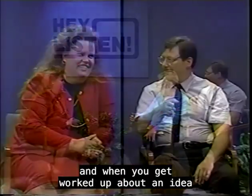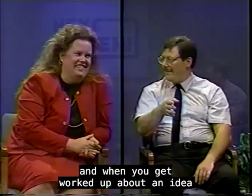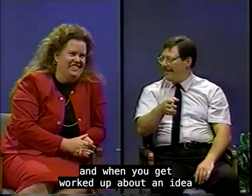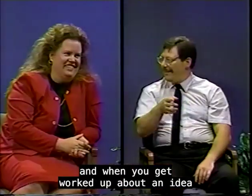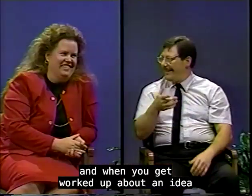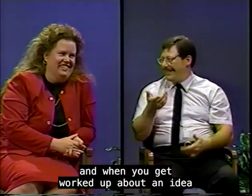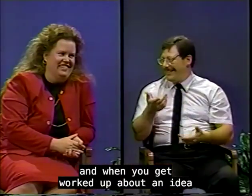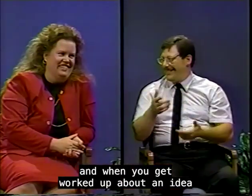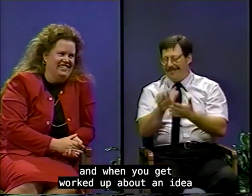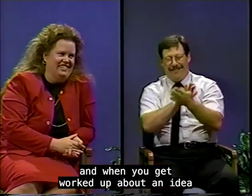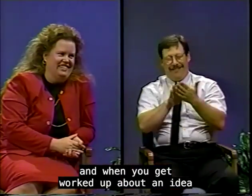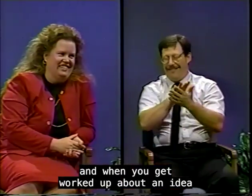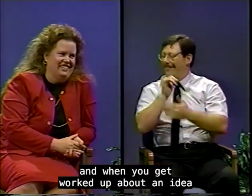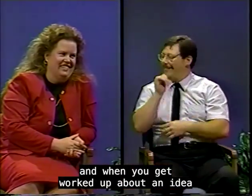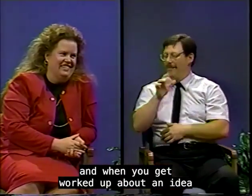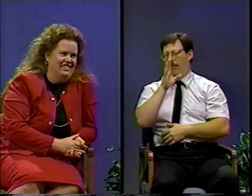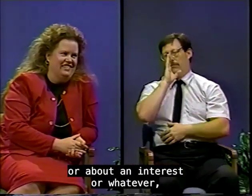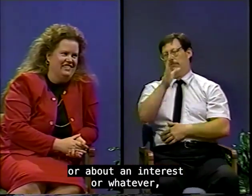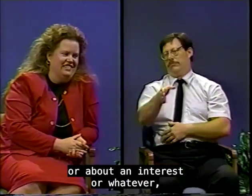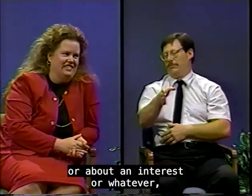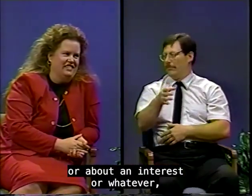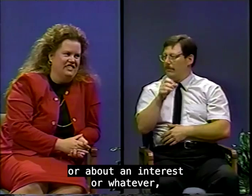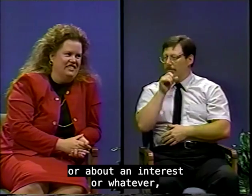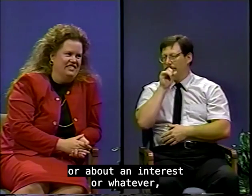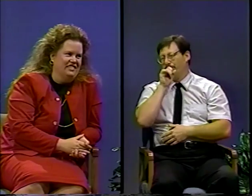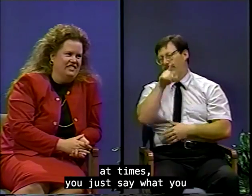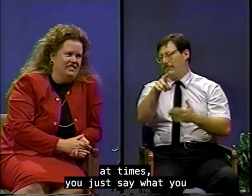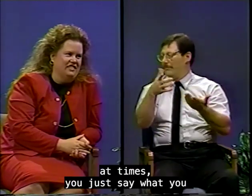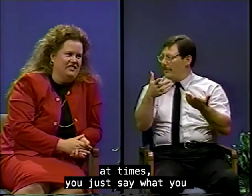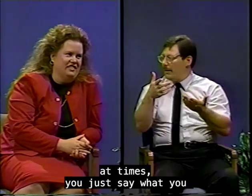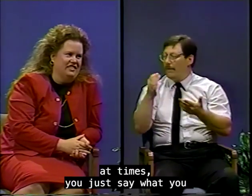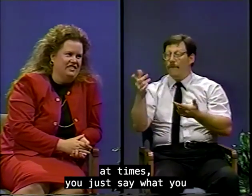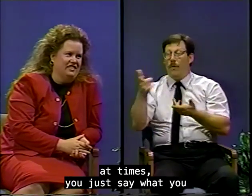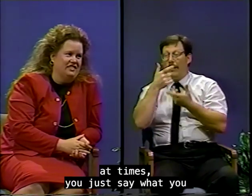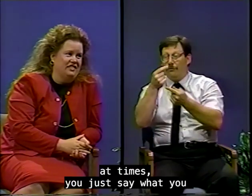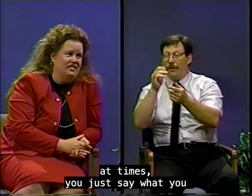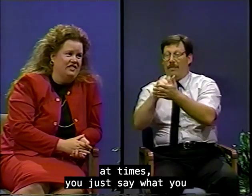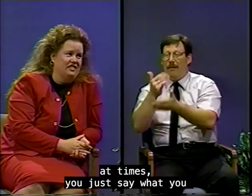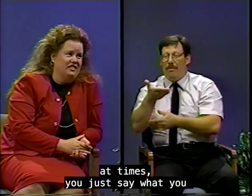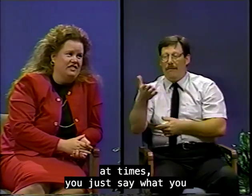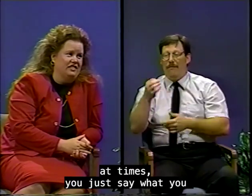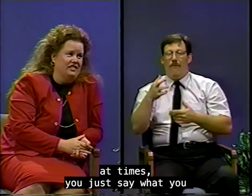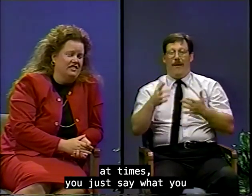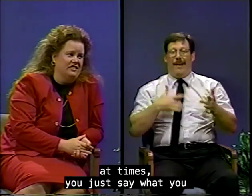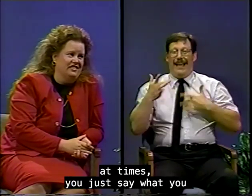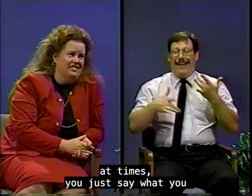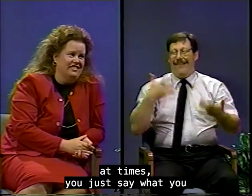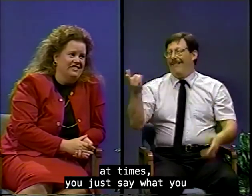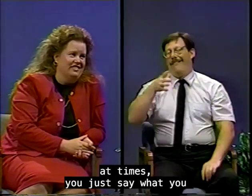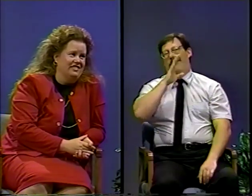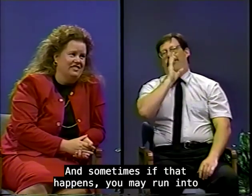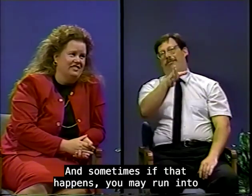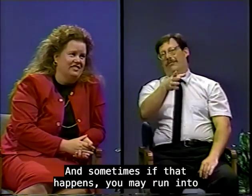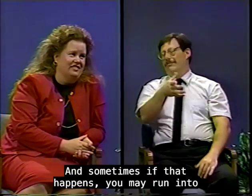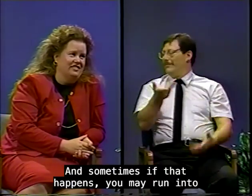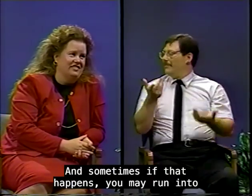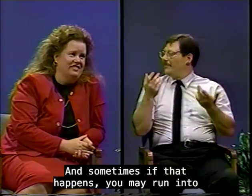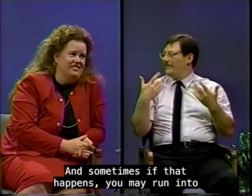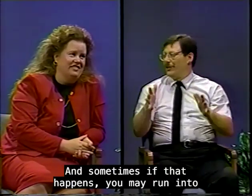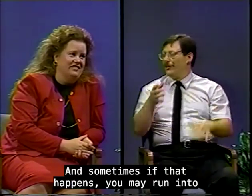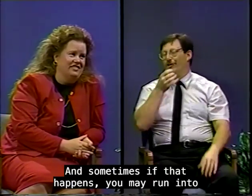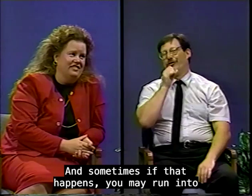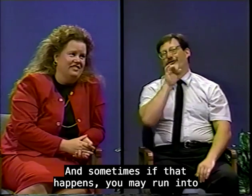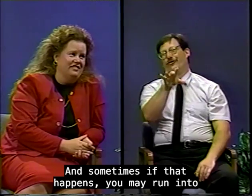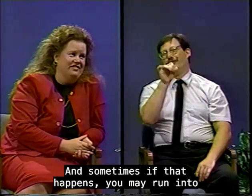And when you get worked up about an idea or about an interest or whatever, at times, you just say what you think. And sometimes